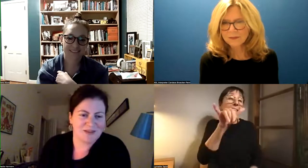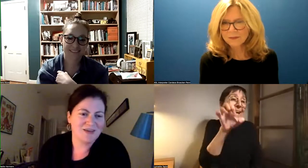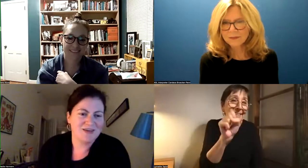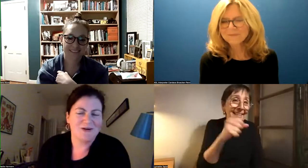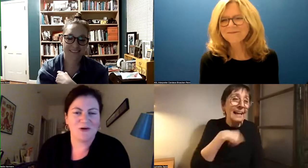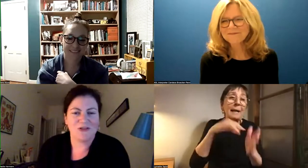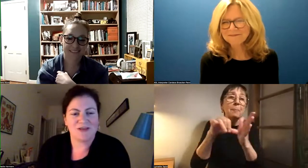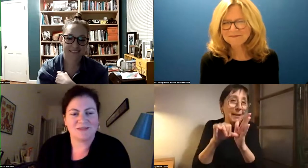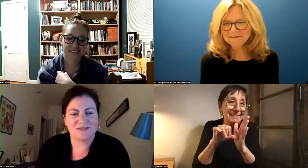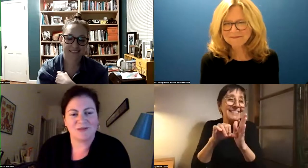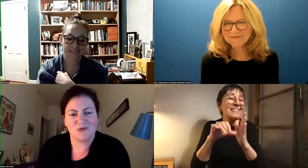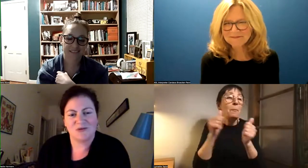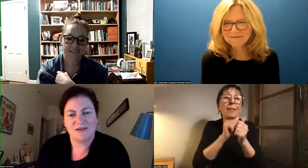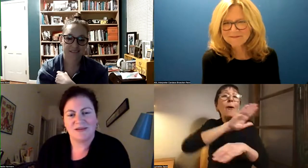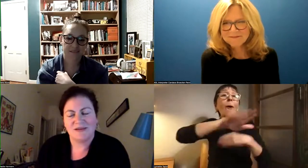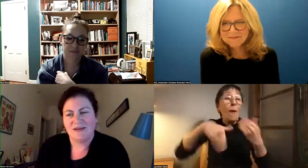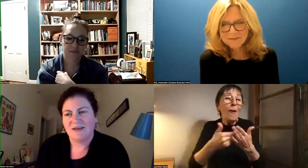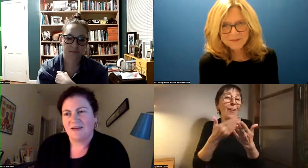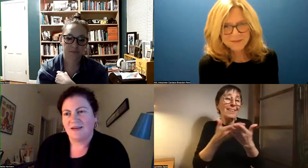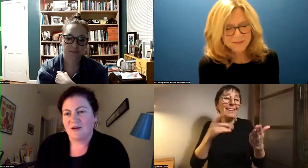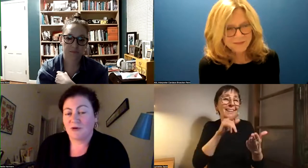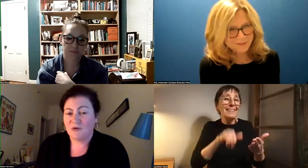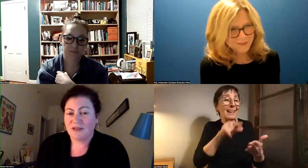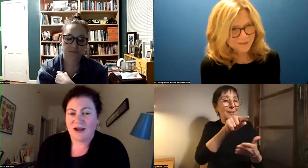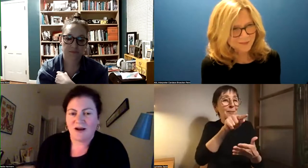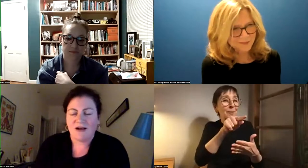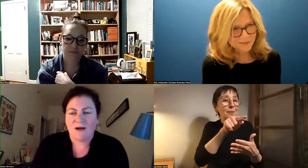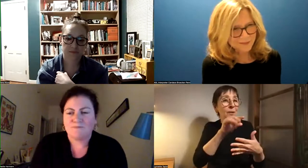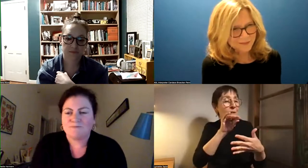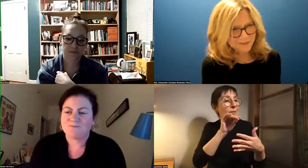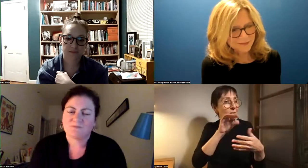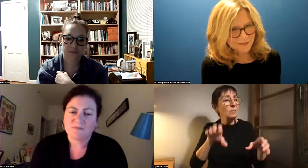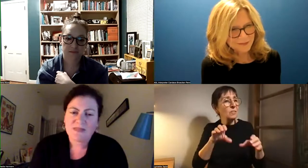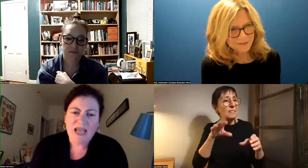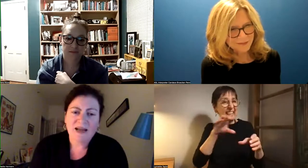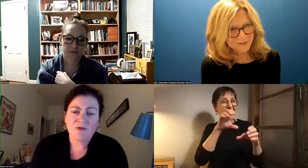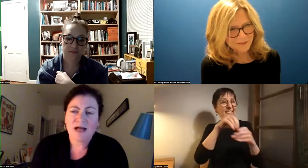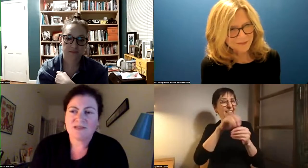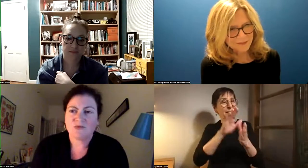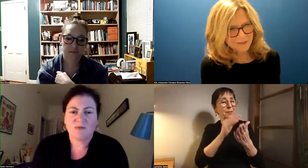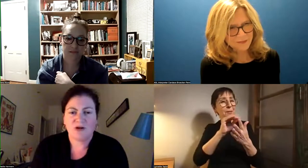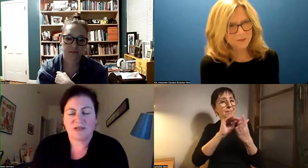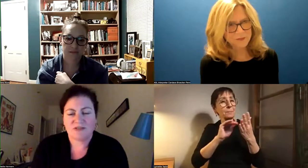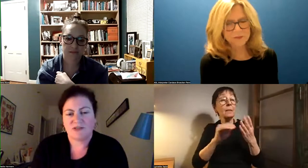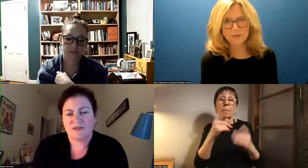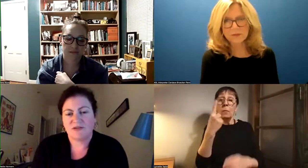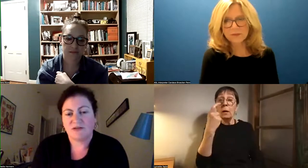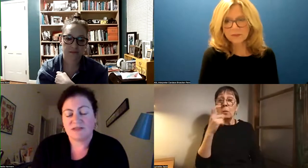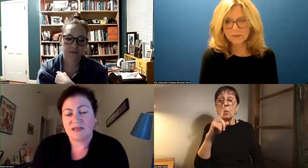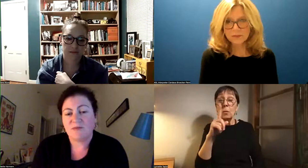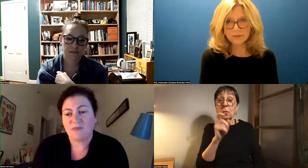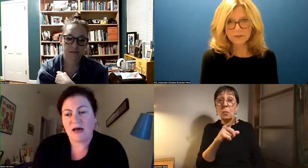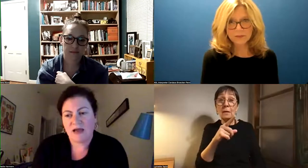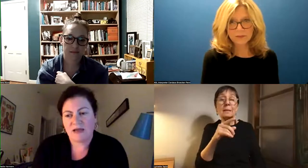impressed with all the things that you were doing there. And I will ask just one more question, which is along